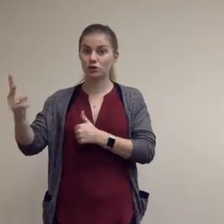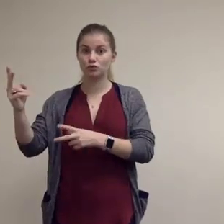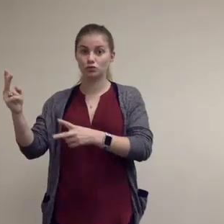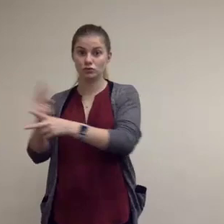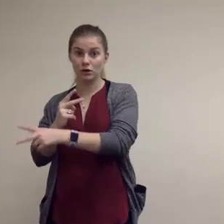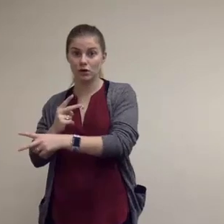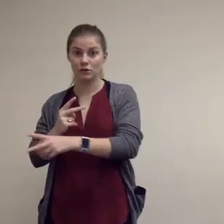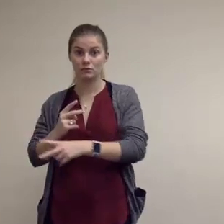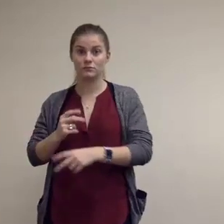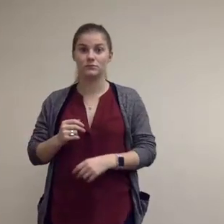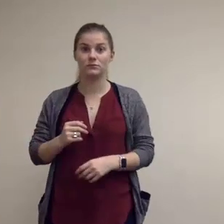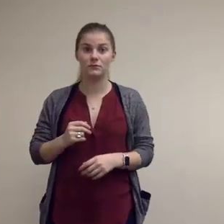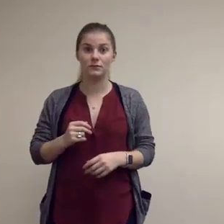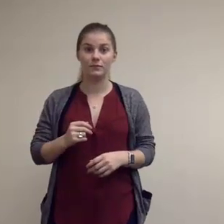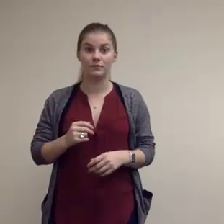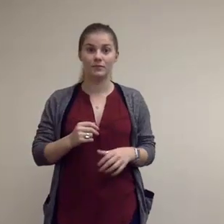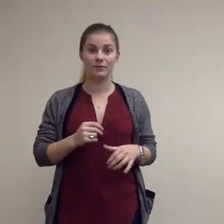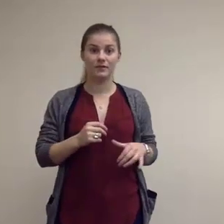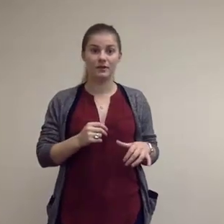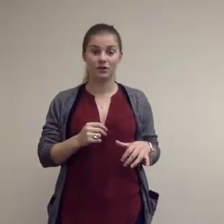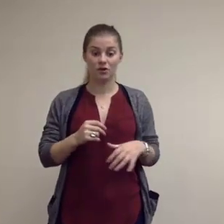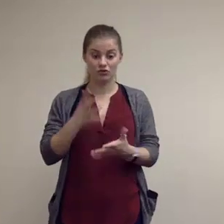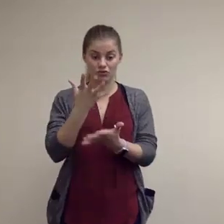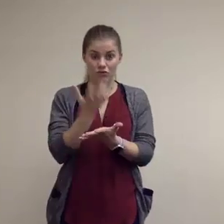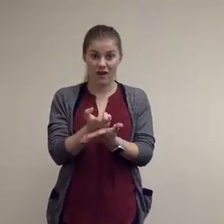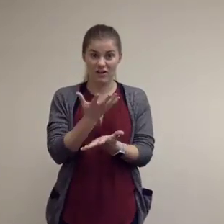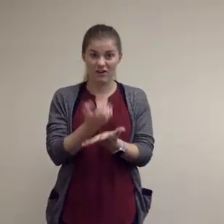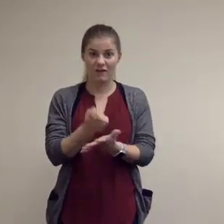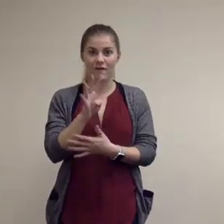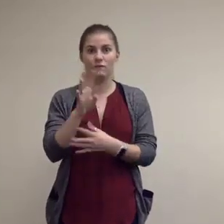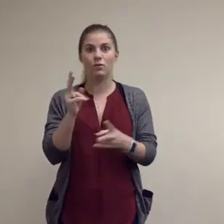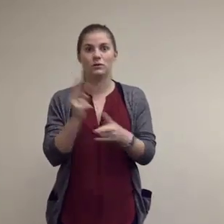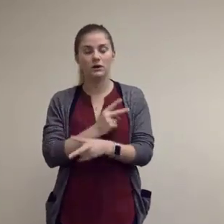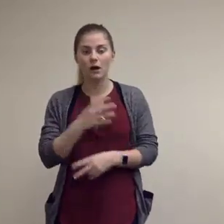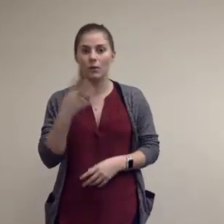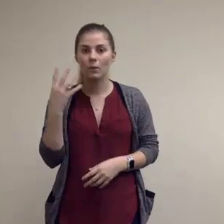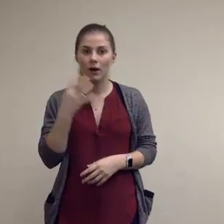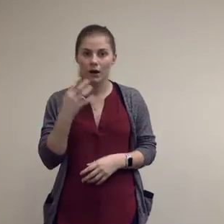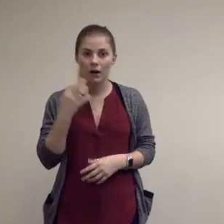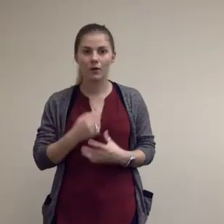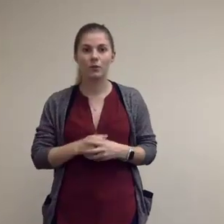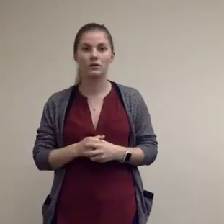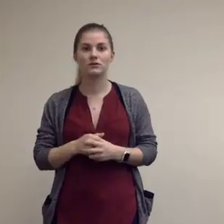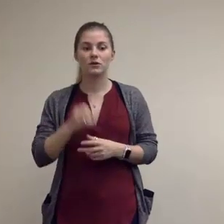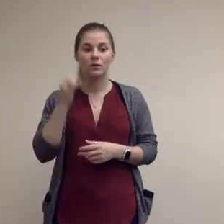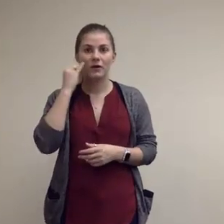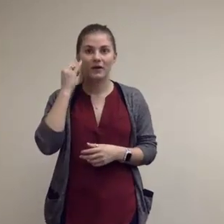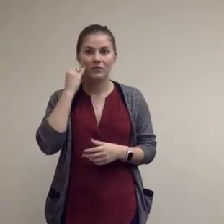times more gravity. So if you're 4 times as close to something, you'd have 4 times the gravitational pull.